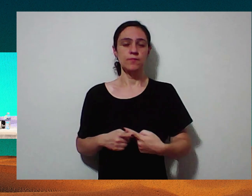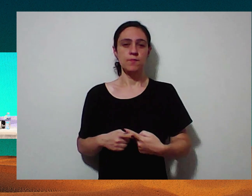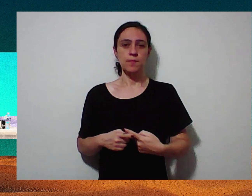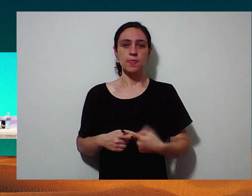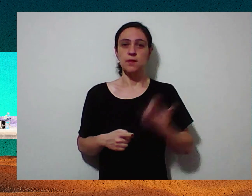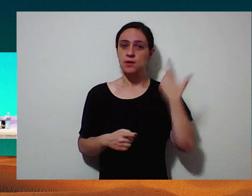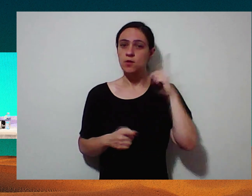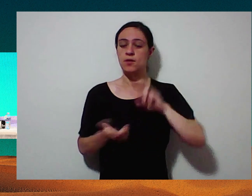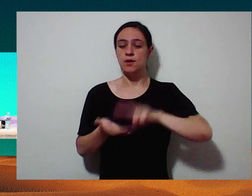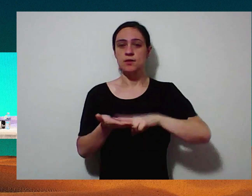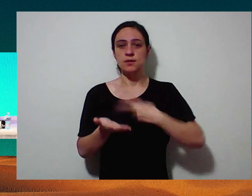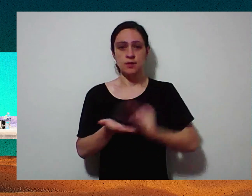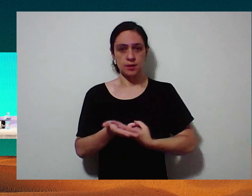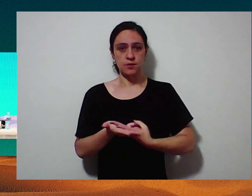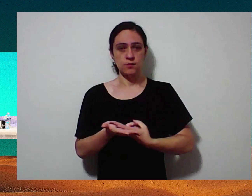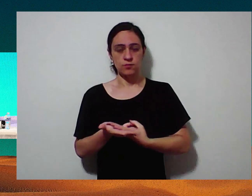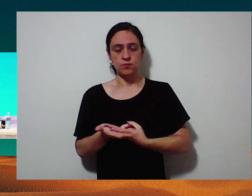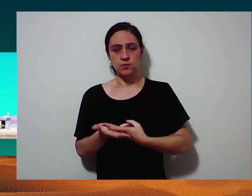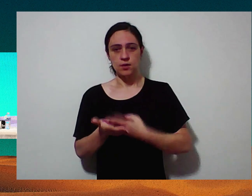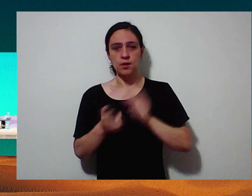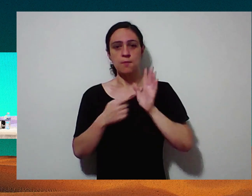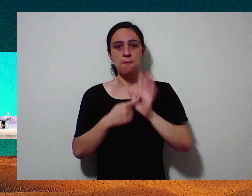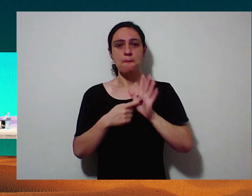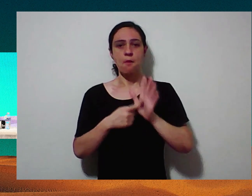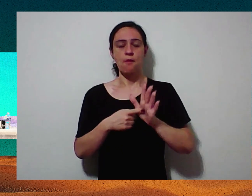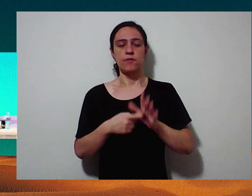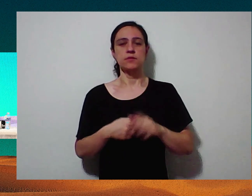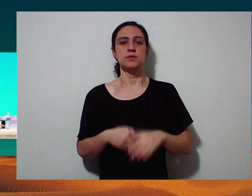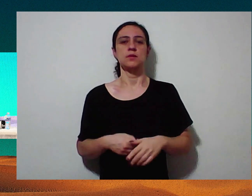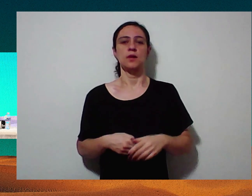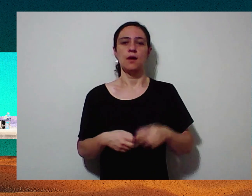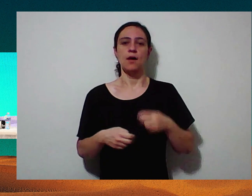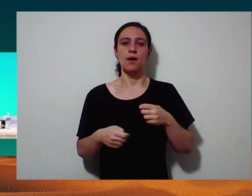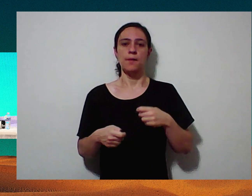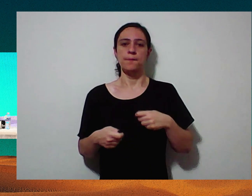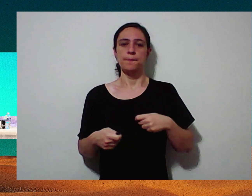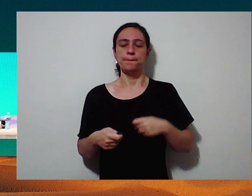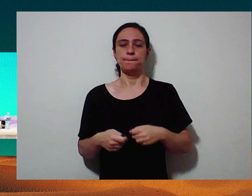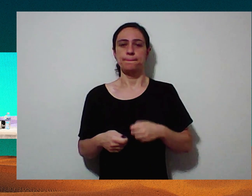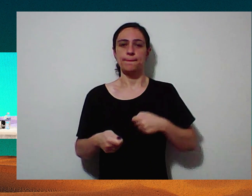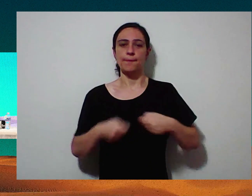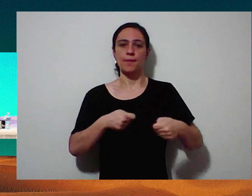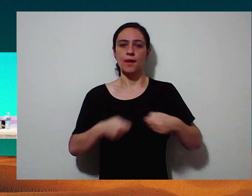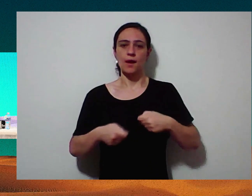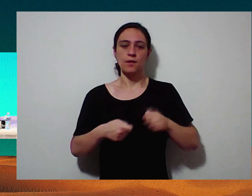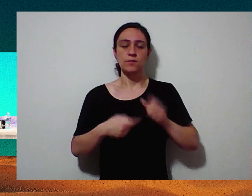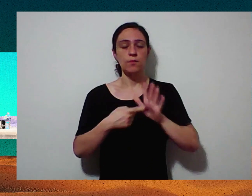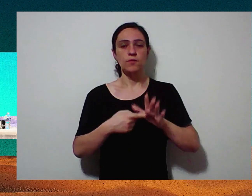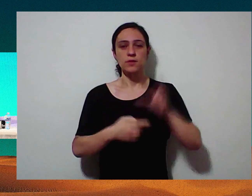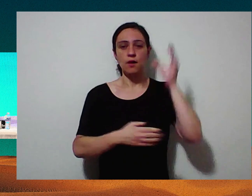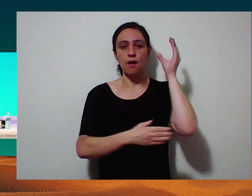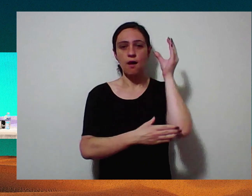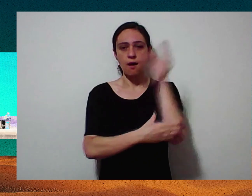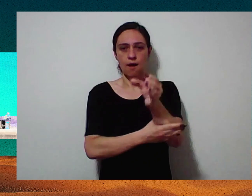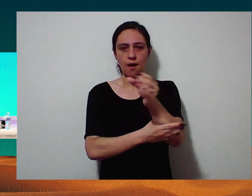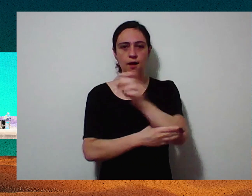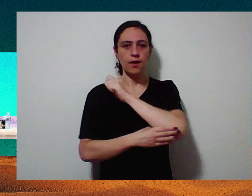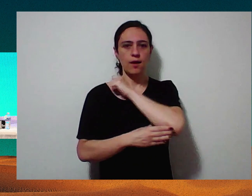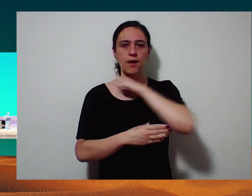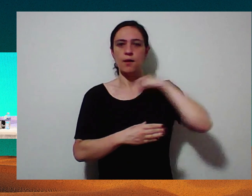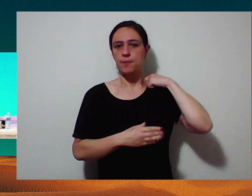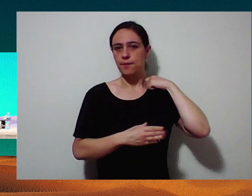em Atos que Caim fez com Abel. And you can see it translated in Acts what Cain did